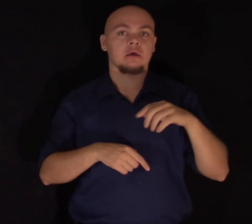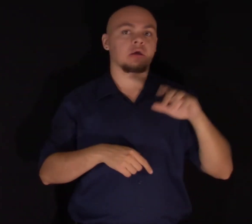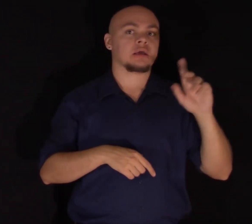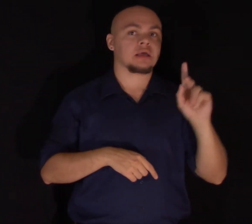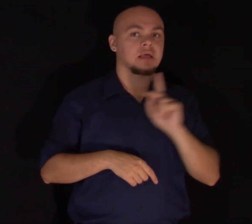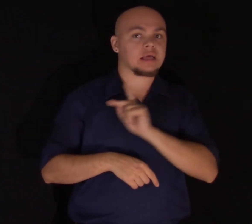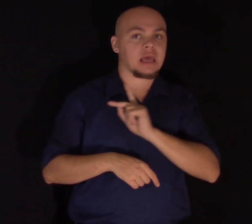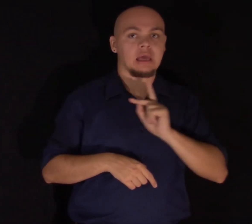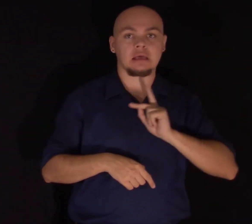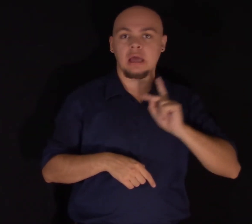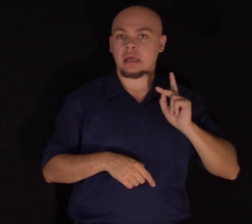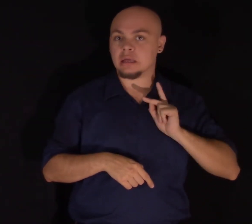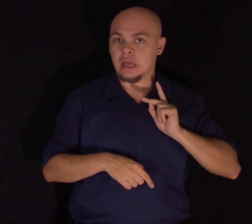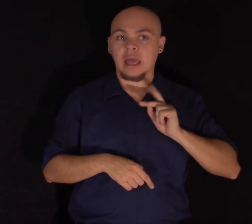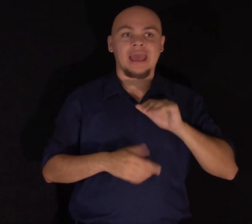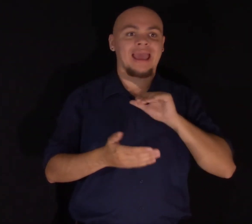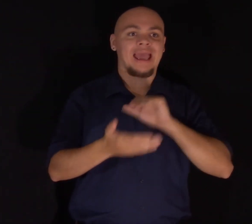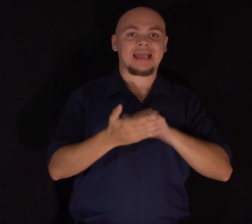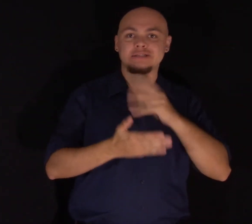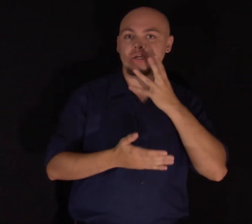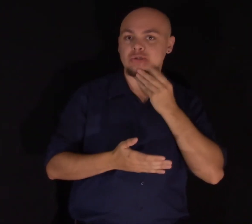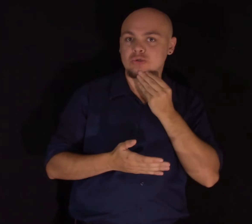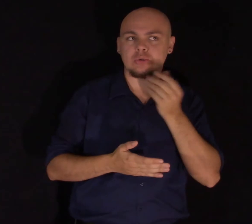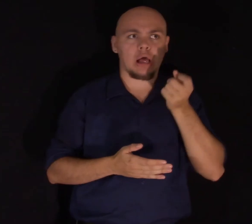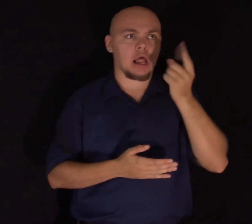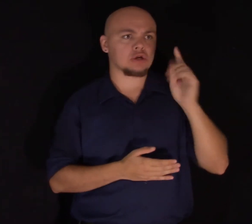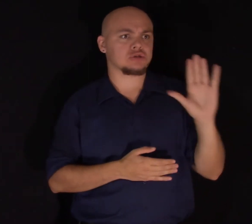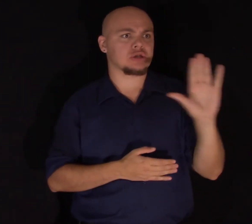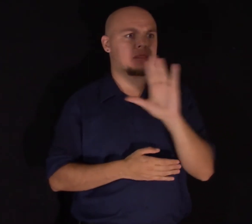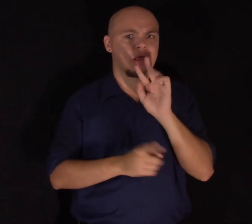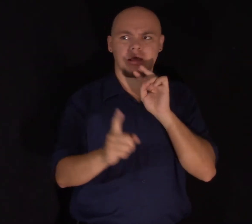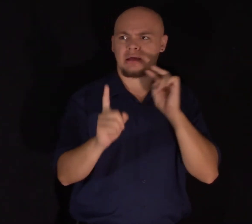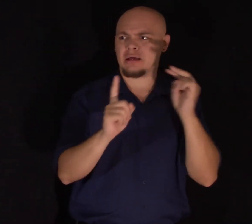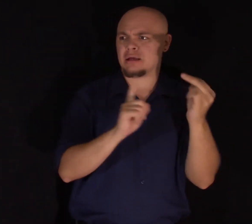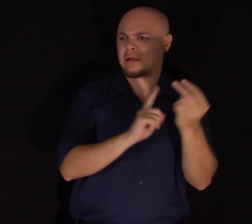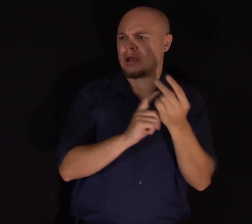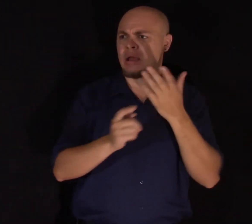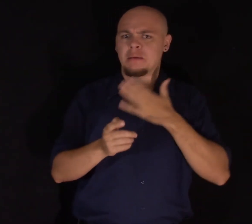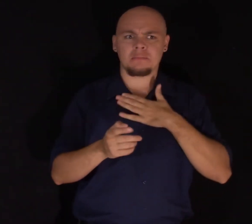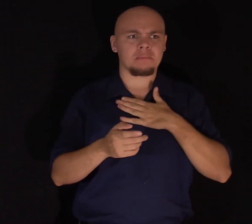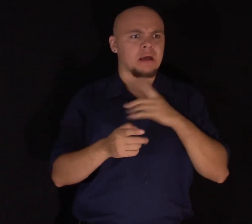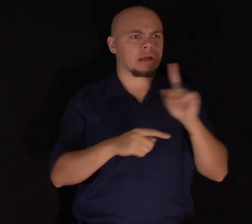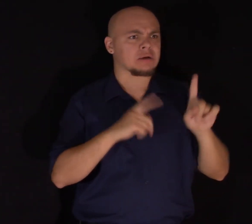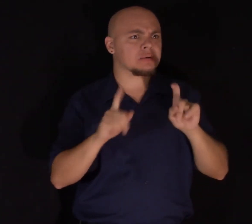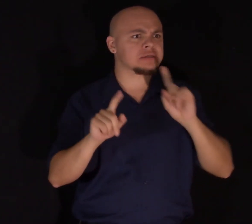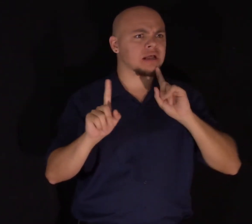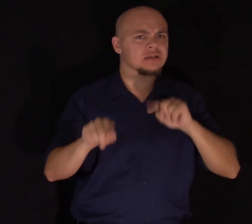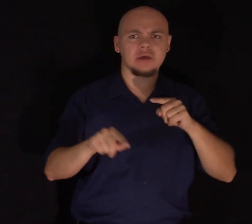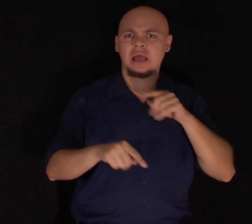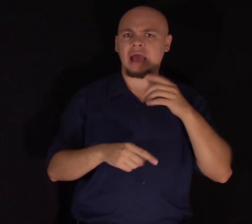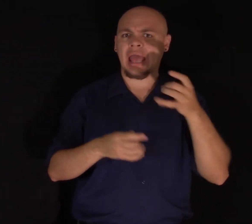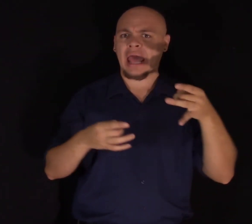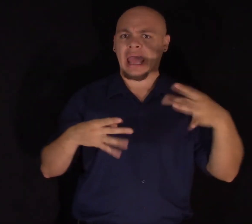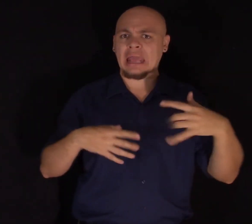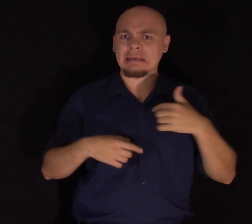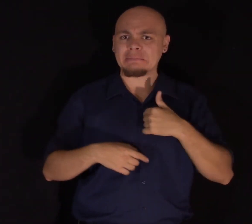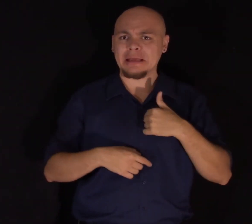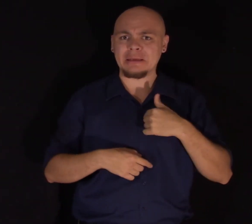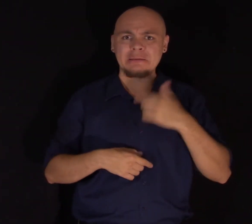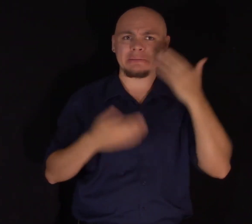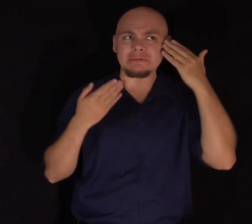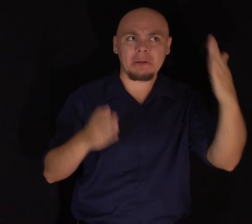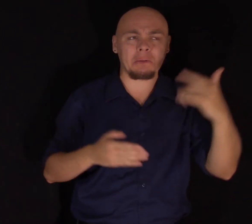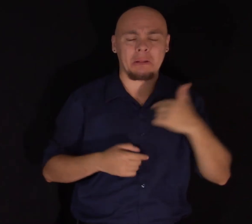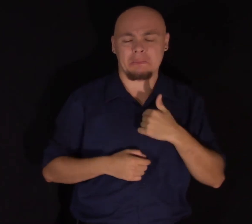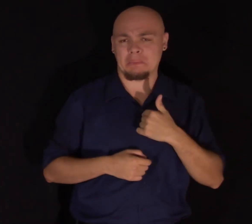trying to understand that ideology, trying to get the answer to my question, how can you hate me when you don't even know me?